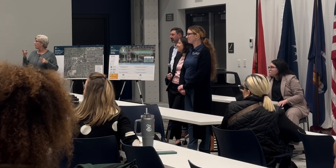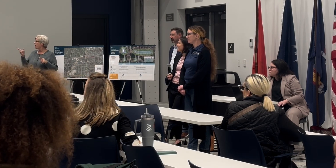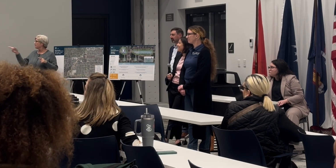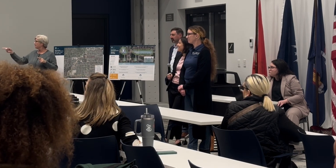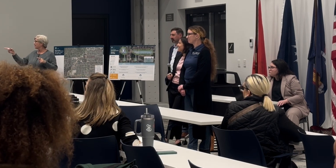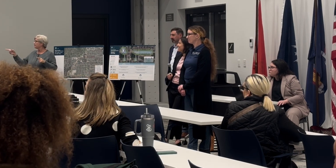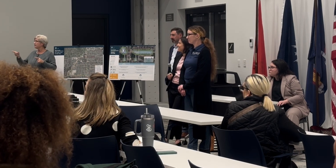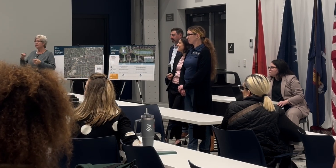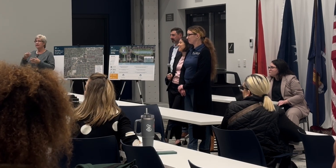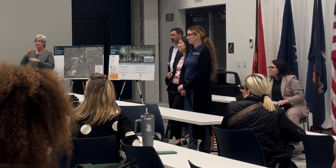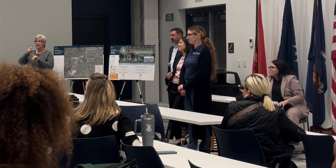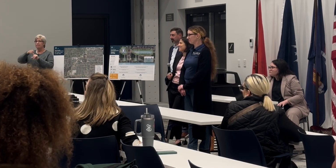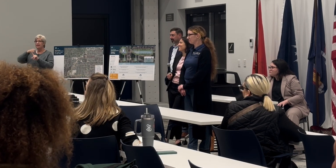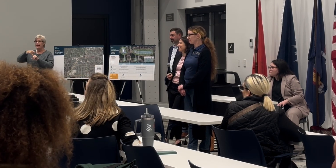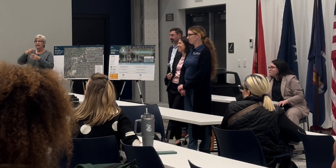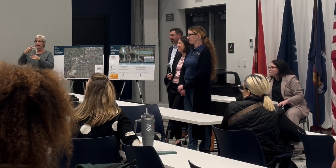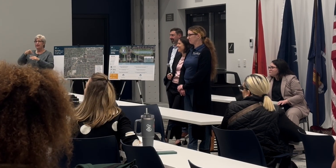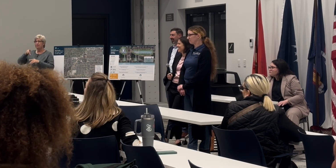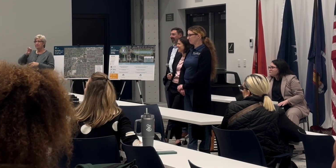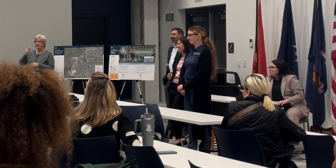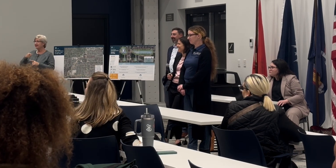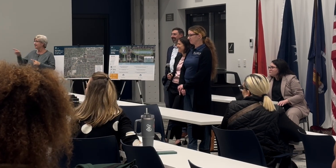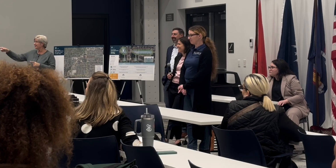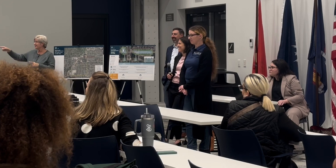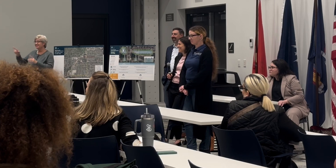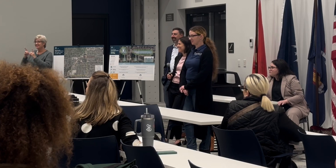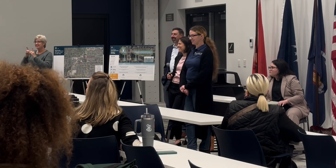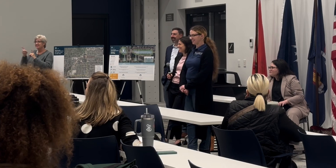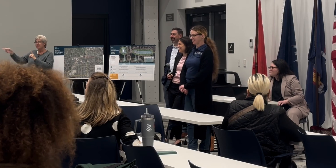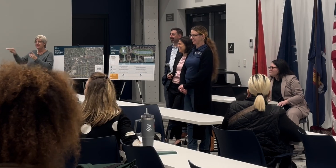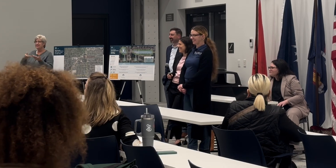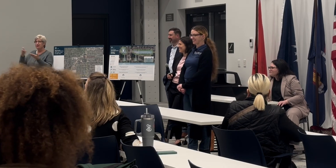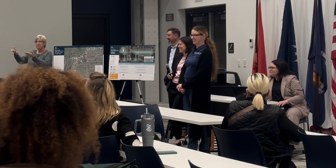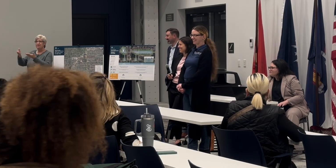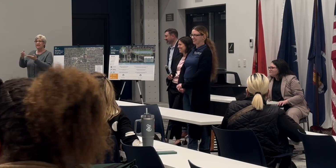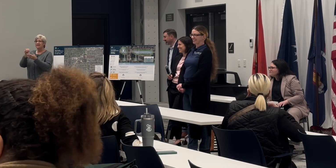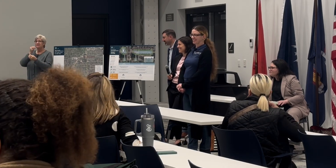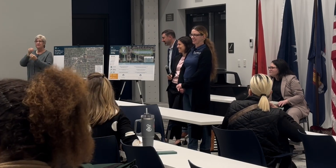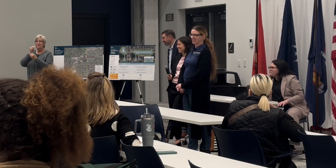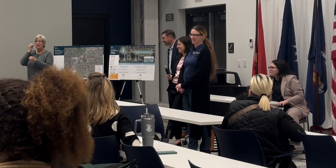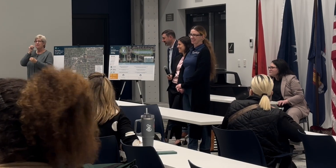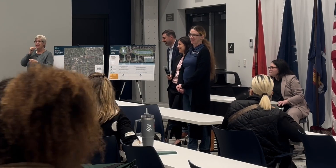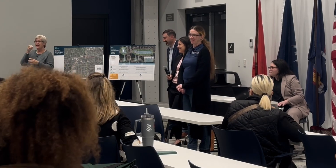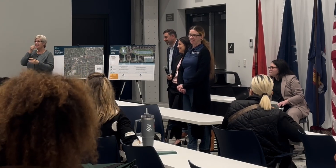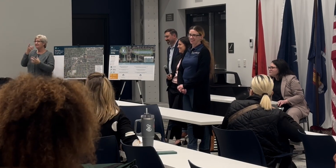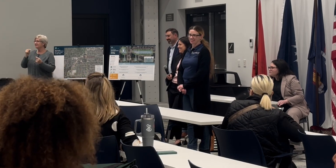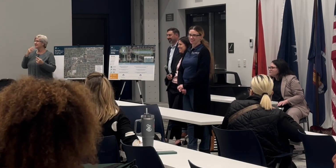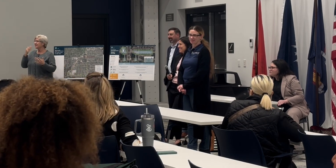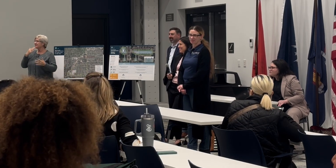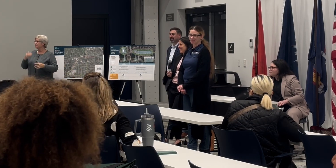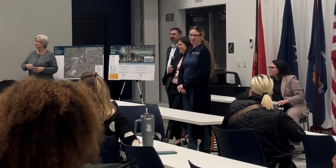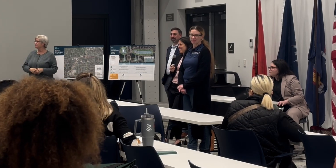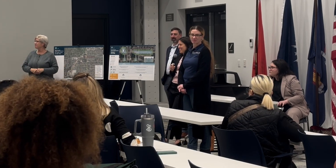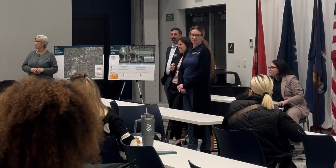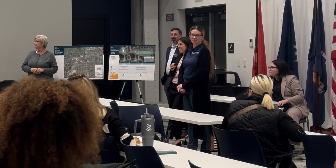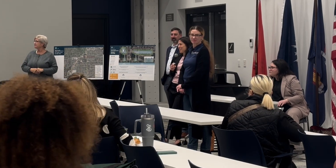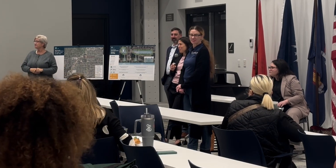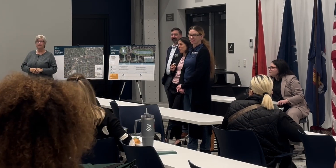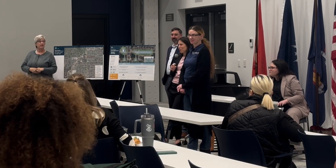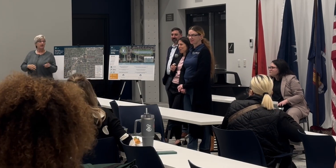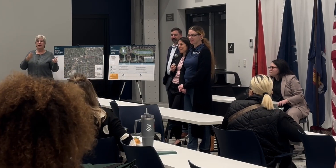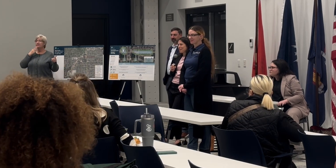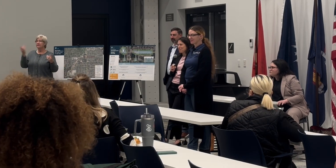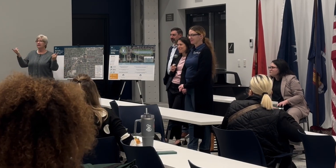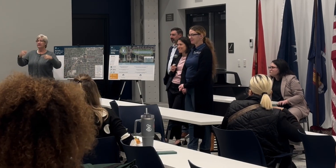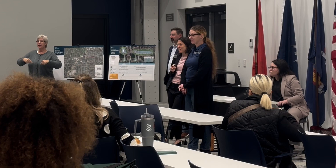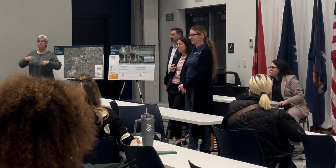There is banana pudding over here, y'all. I don't know if y'all saw that. So take a sweet on your way out if you didn't already get one. Thank you. Well, thank you